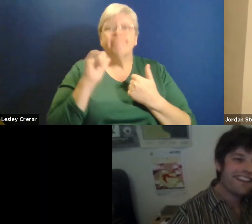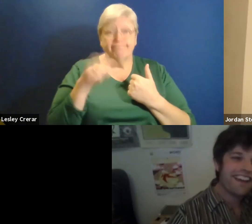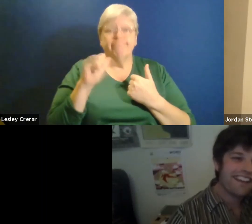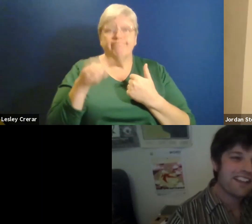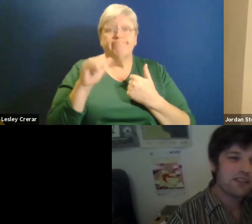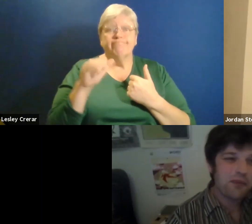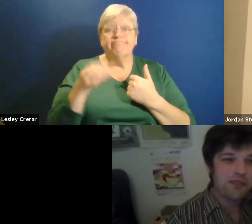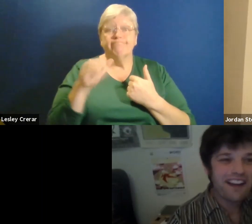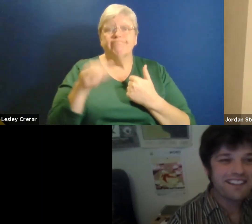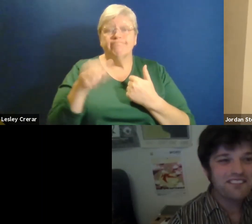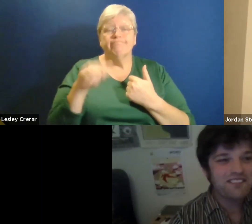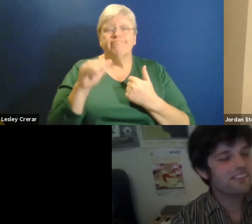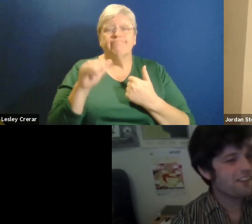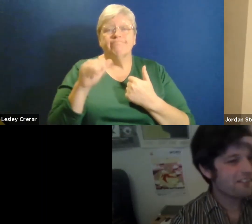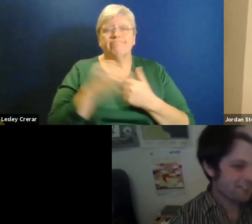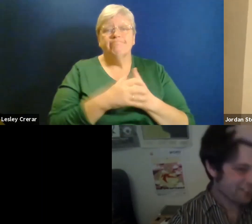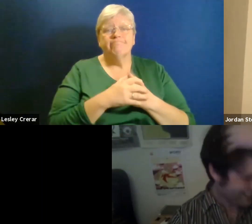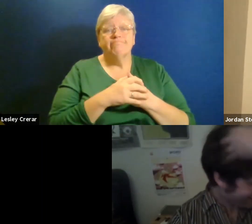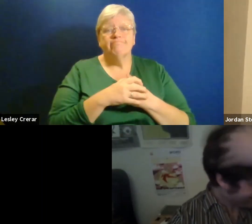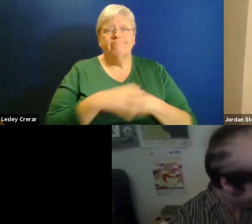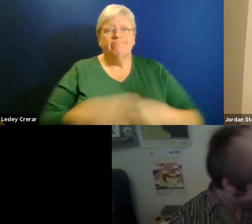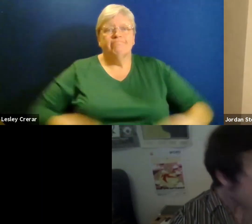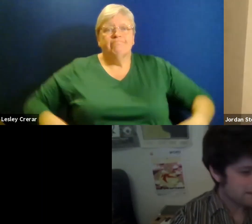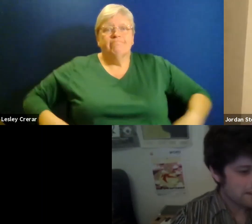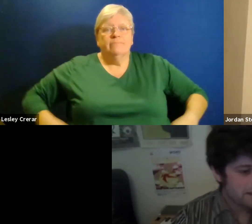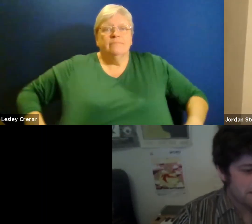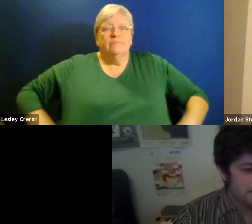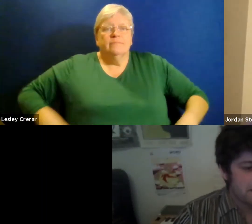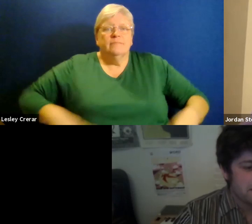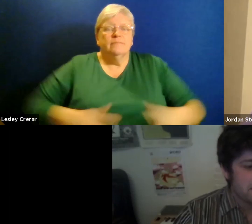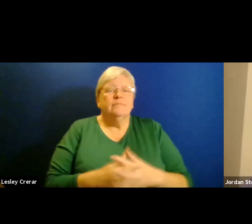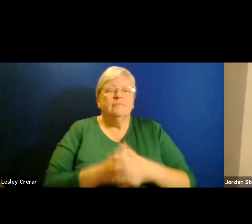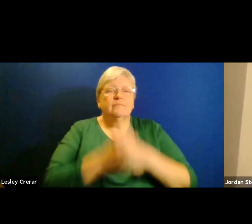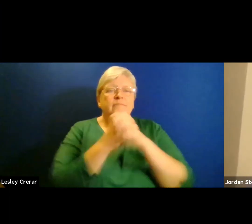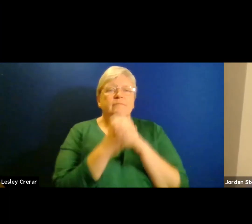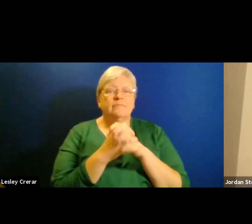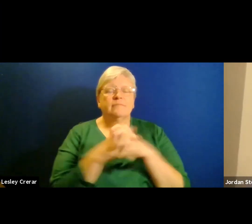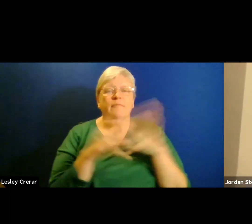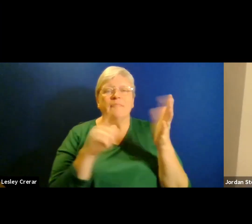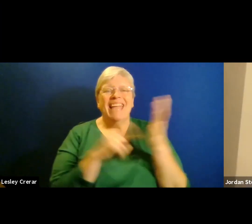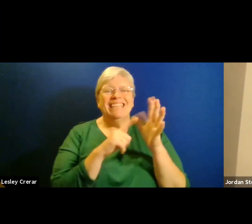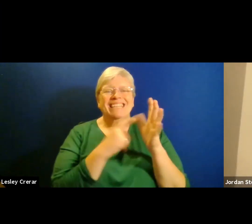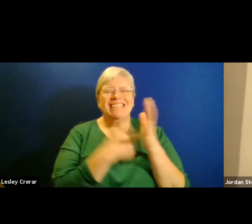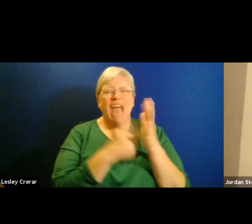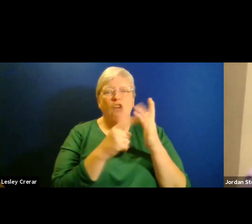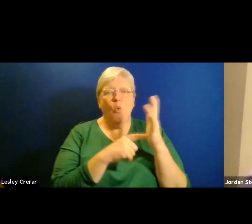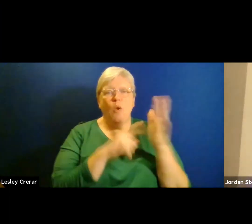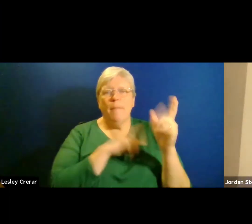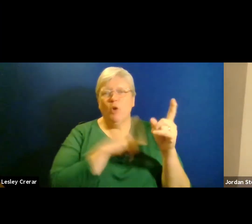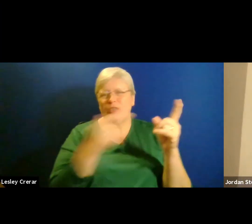I think that's what people are asking for. Okay. I'll read Tarot again, because that's my favorite, I guess. So.